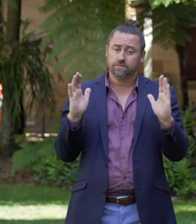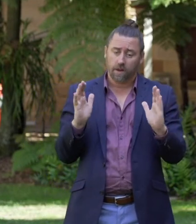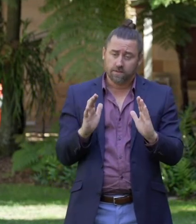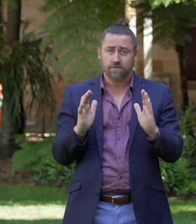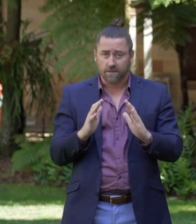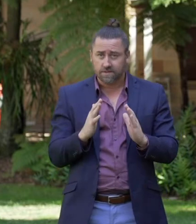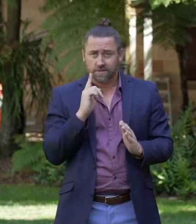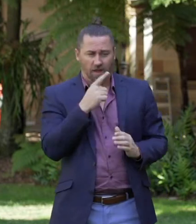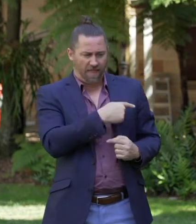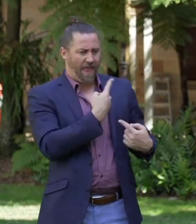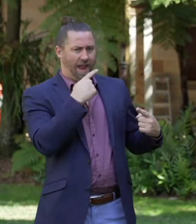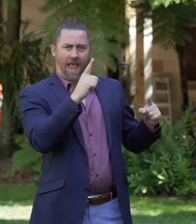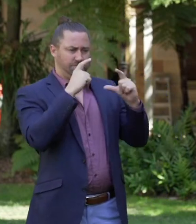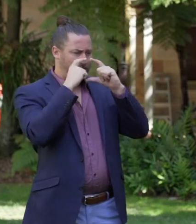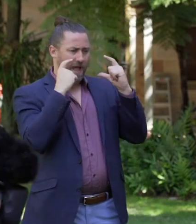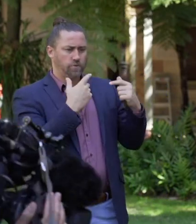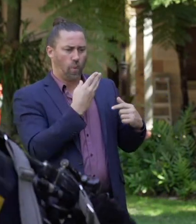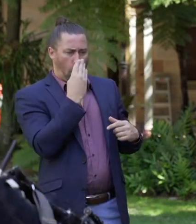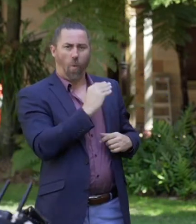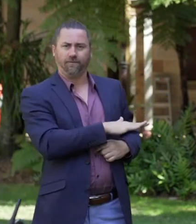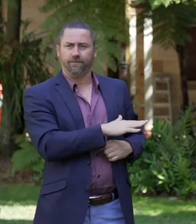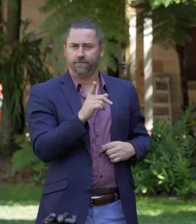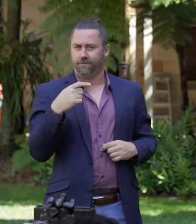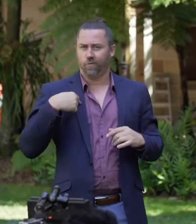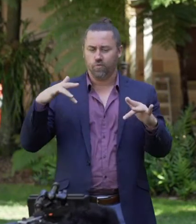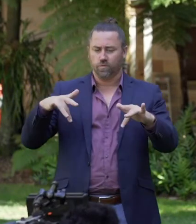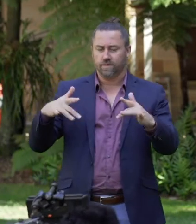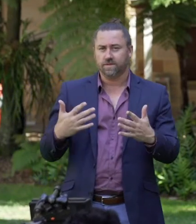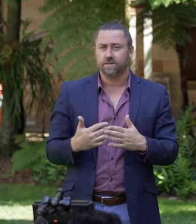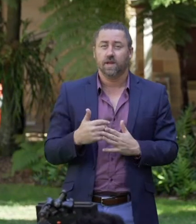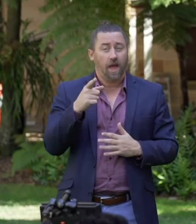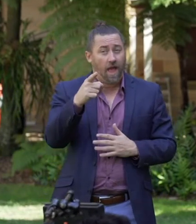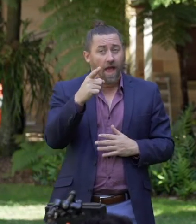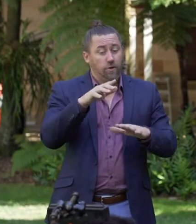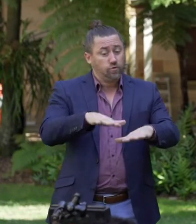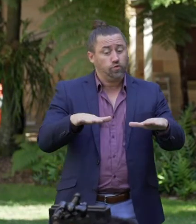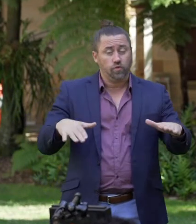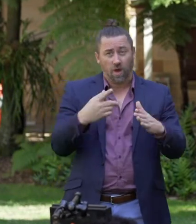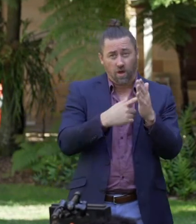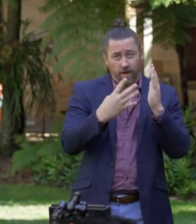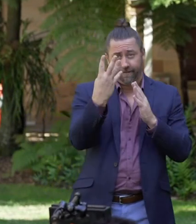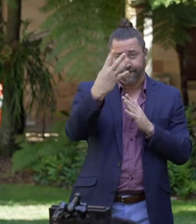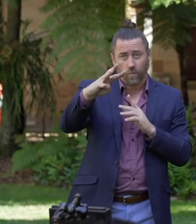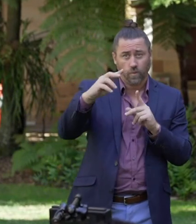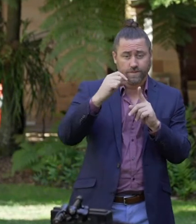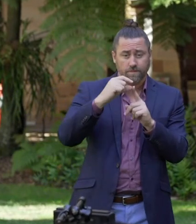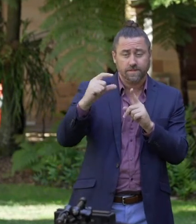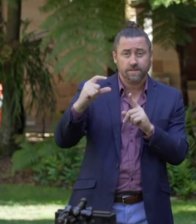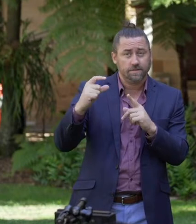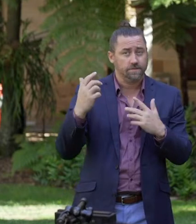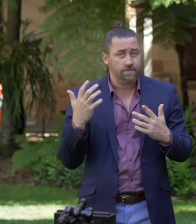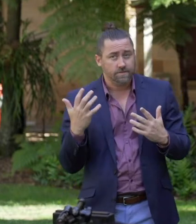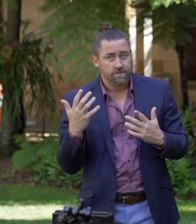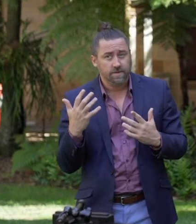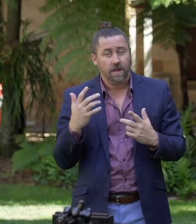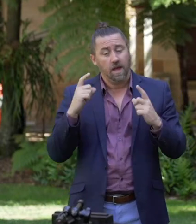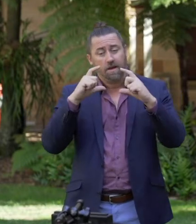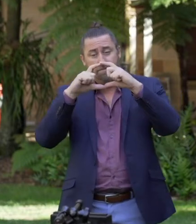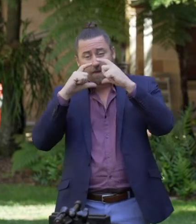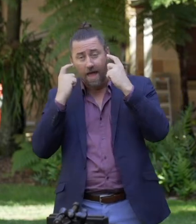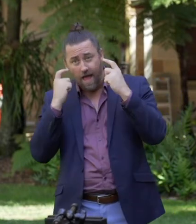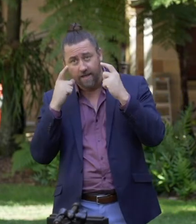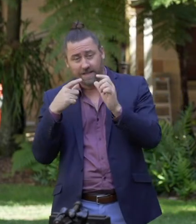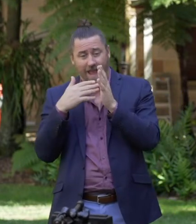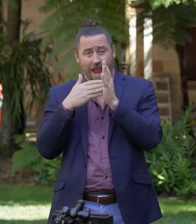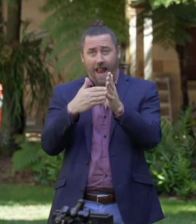we have around 40% of our children that are vaccinated, and the wearing of masks is helping